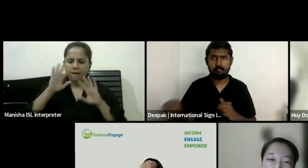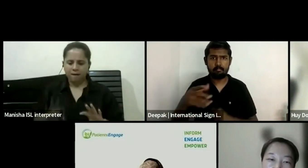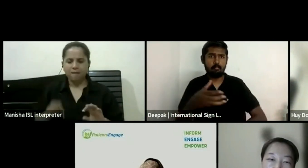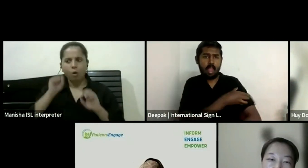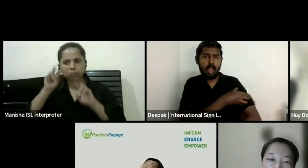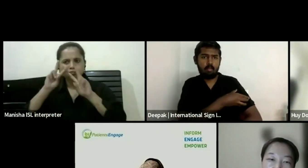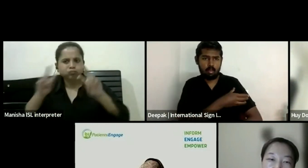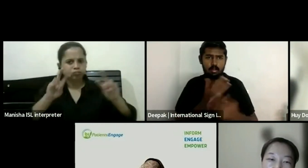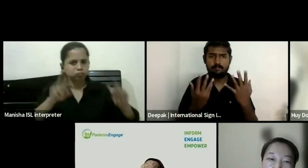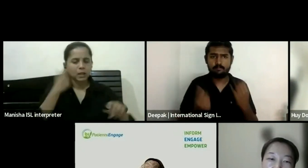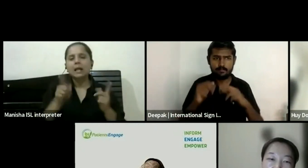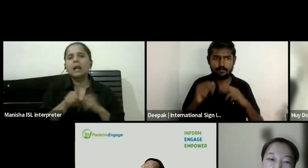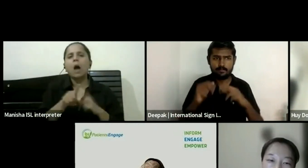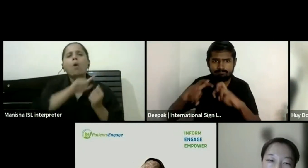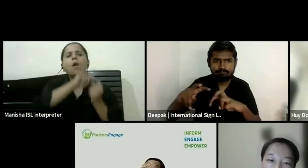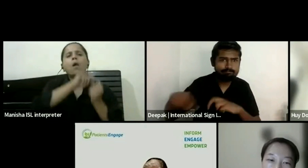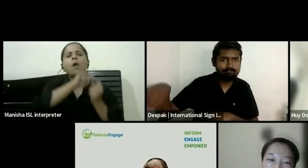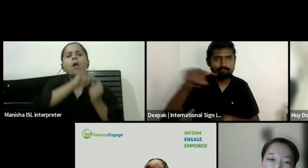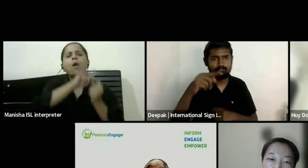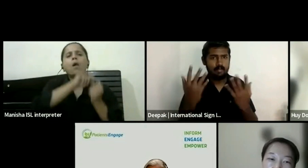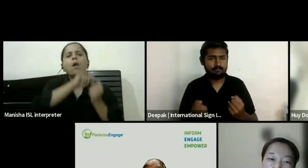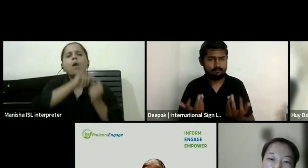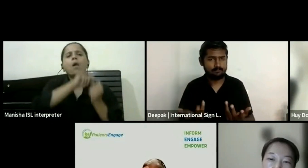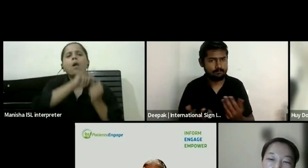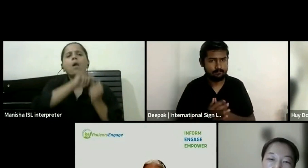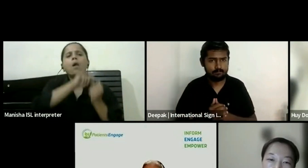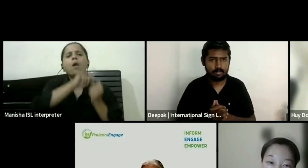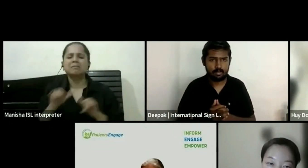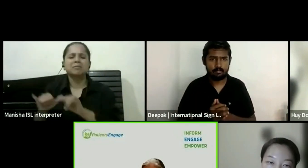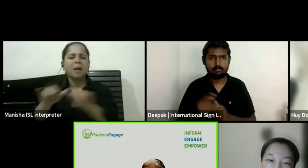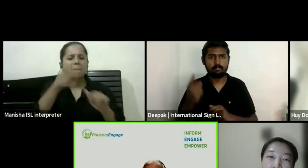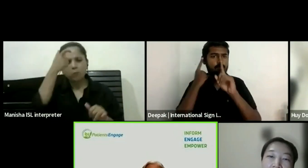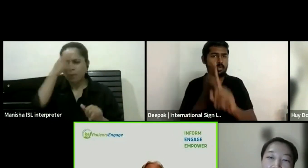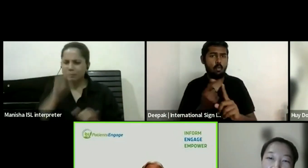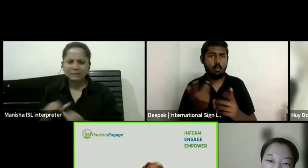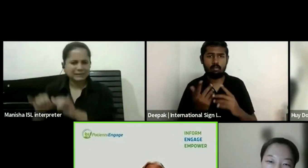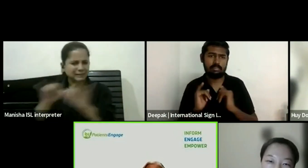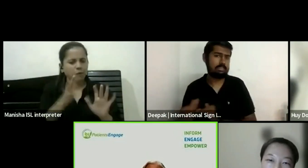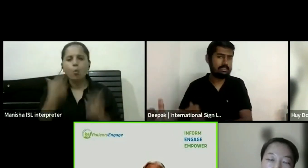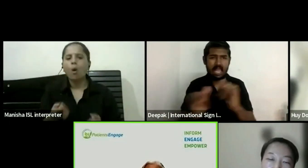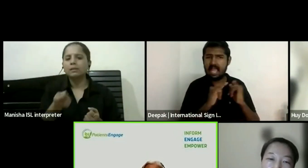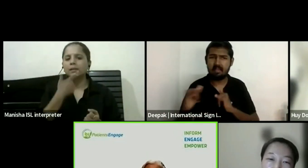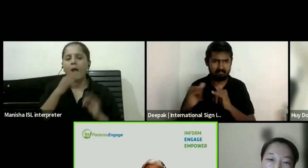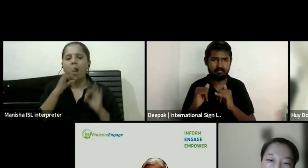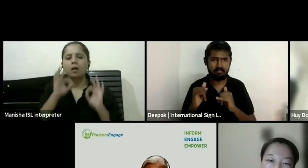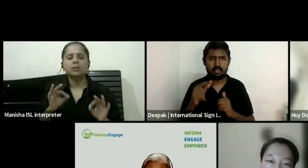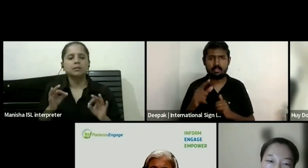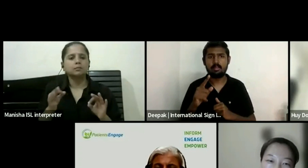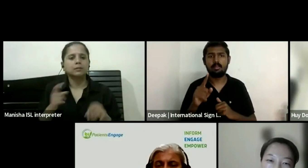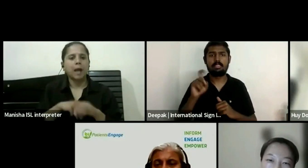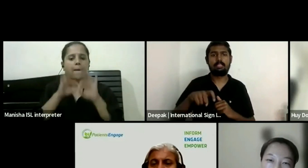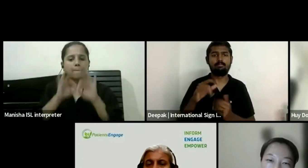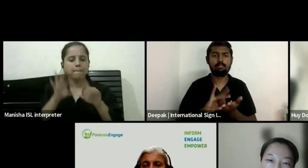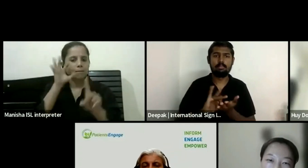of the day, the issue is common. The problem is common. So my suggestion or my request would be if